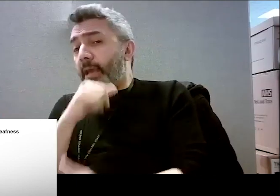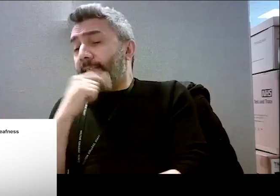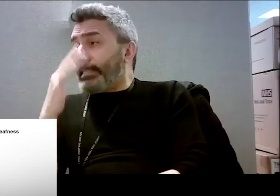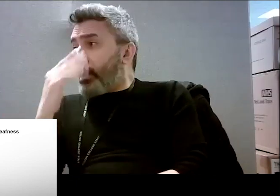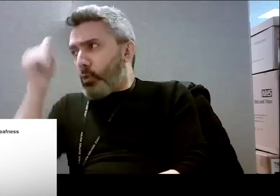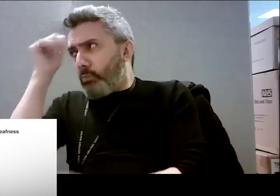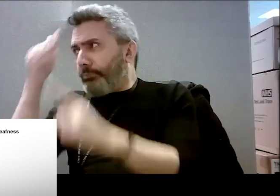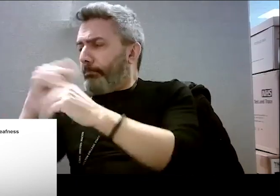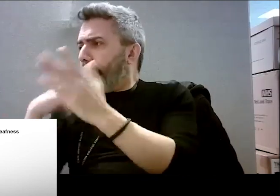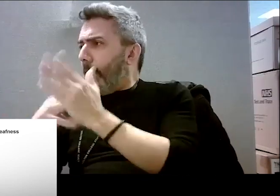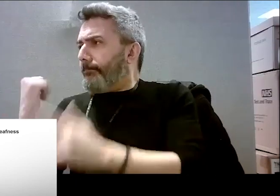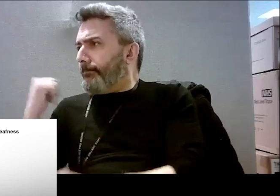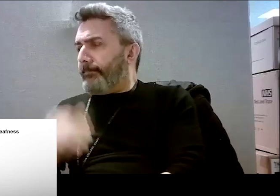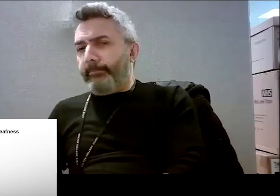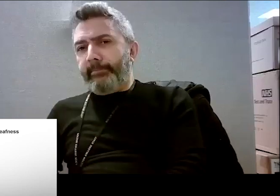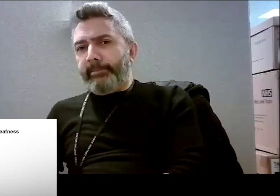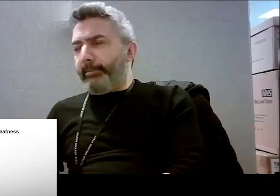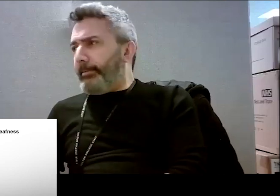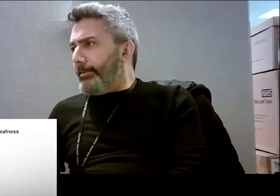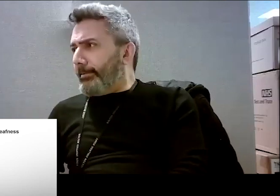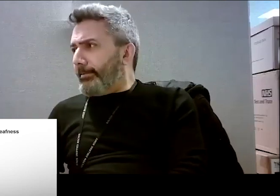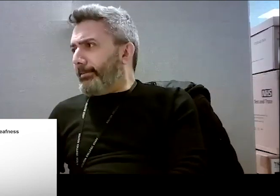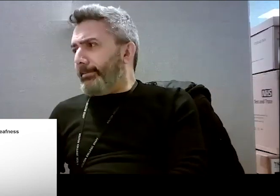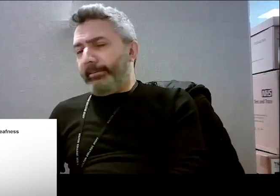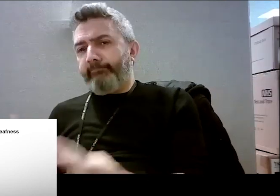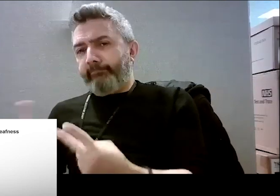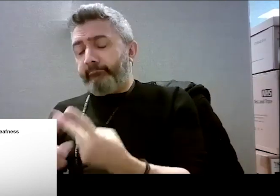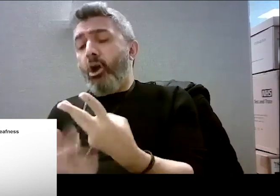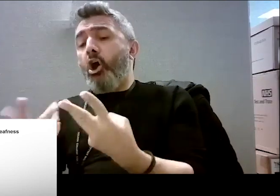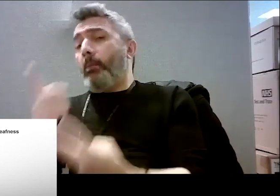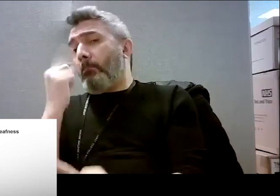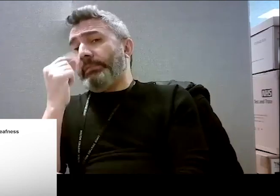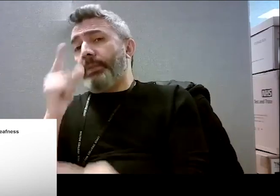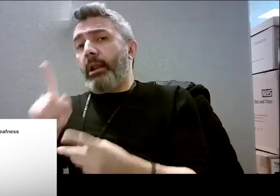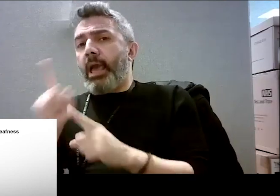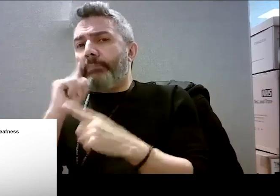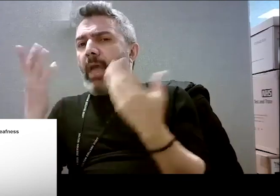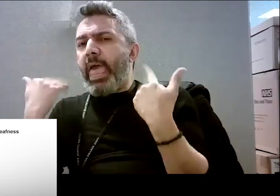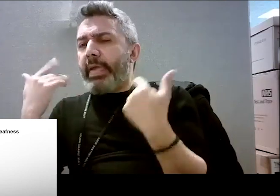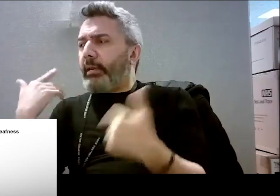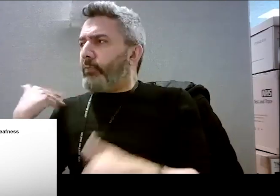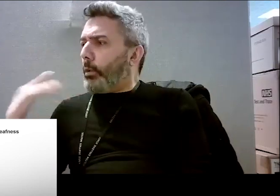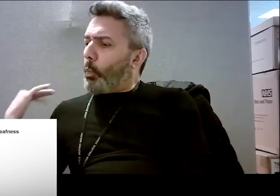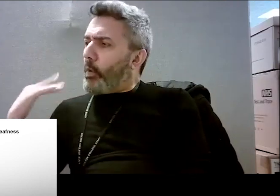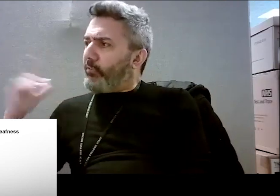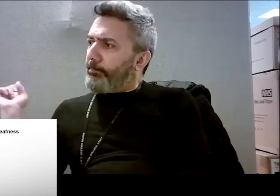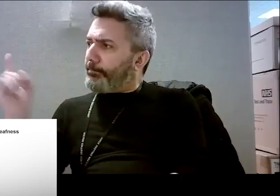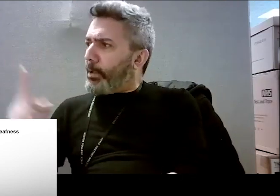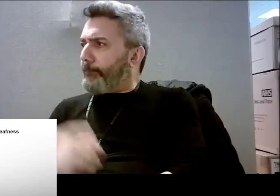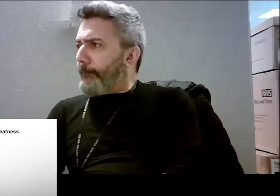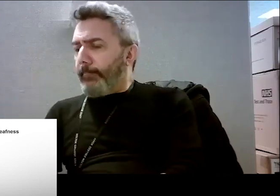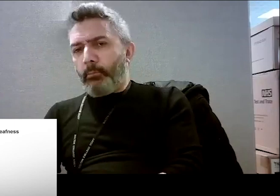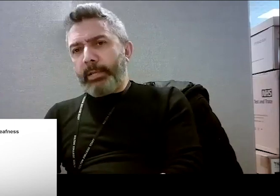maybe I know my mum had like nice perfume, so maybe I recognized the smell and I turned around. Or maybe I felt a little bit of a